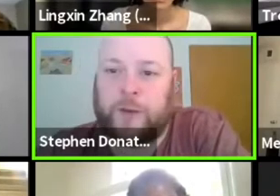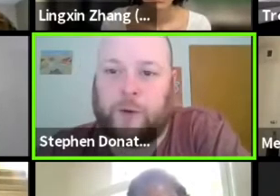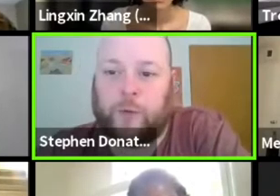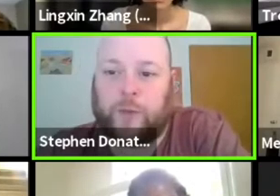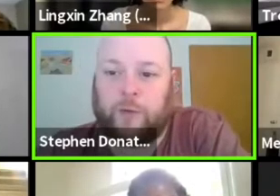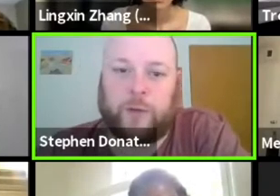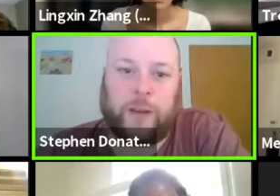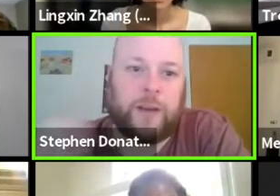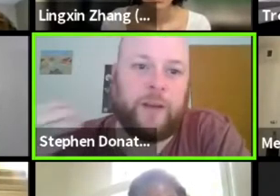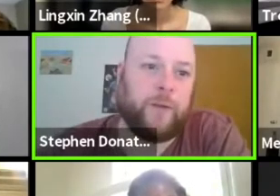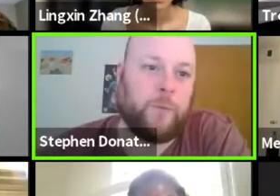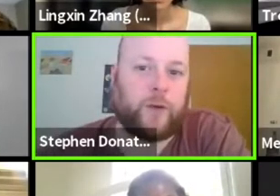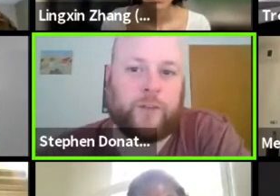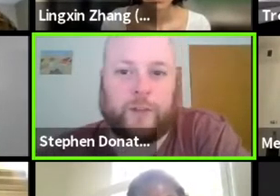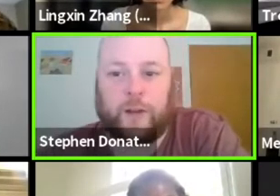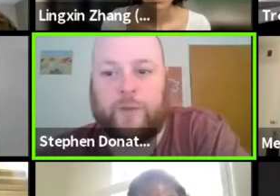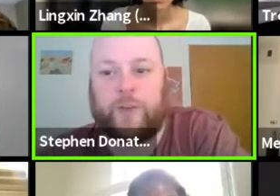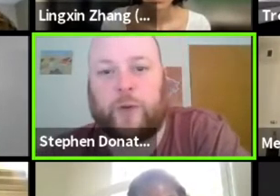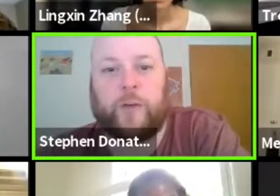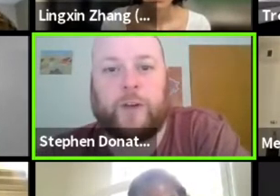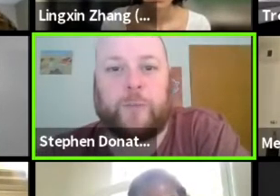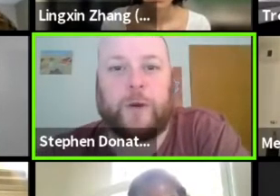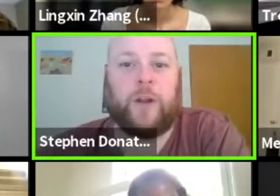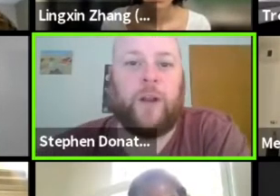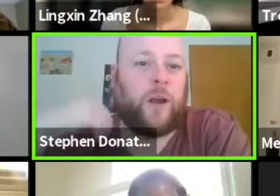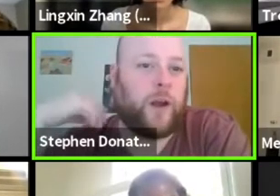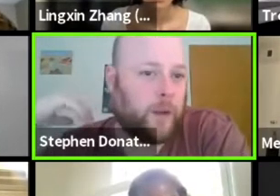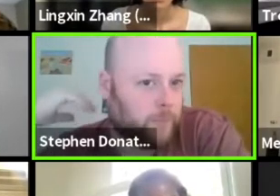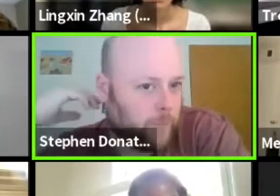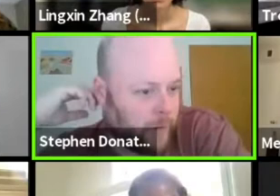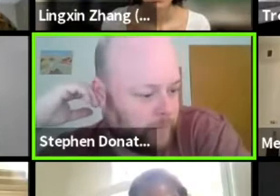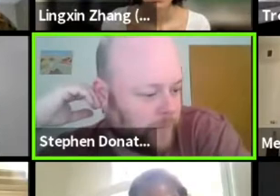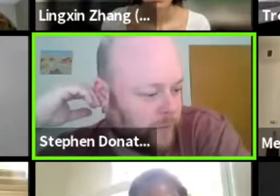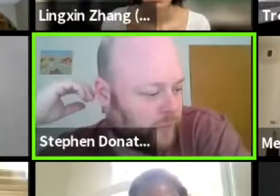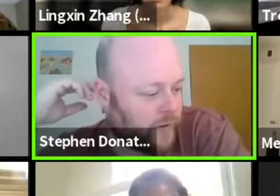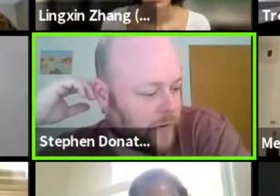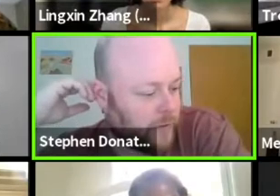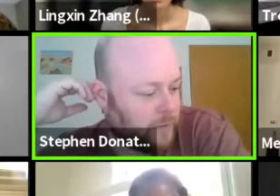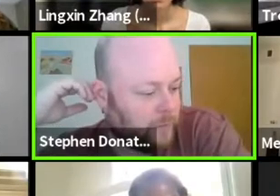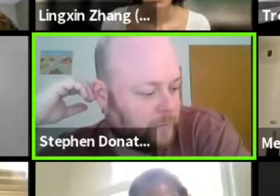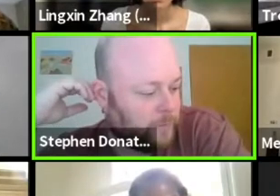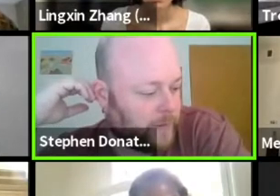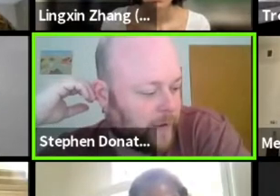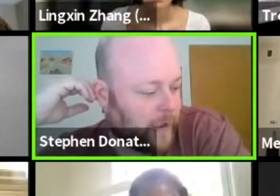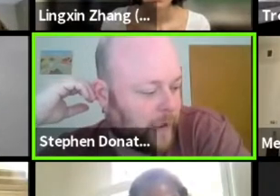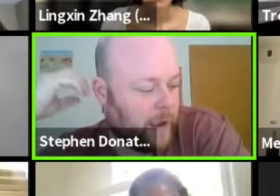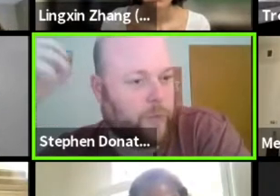young urban youth can relate even more, because they love the stories, but I'm interested in